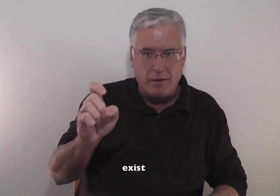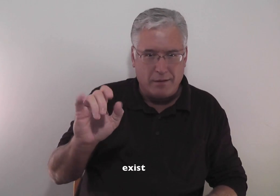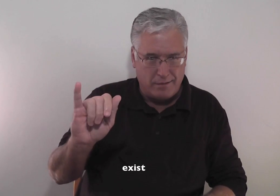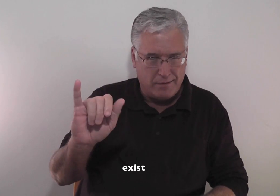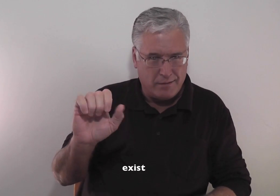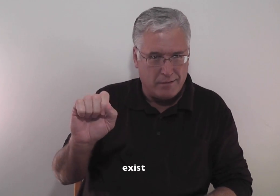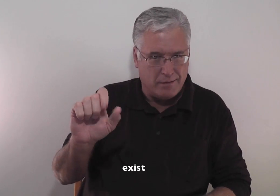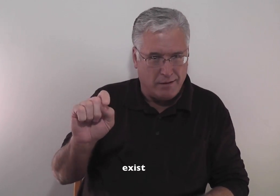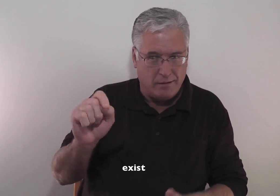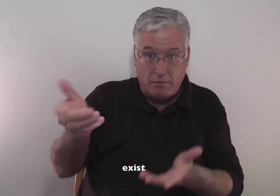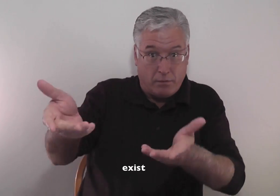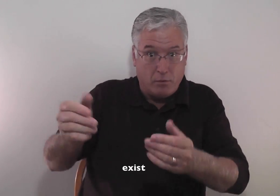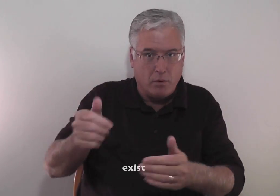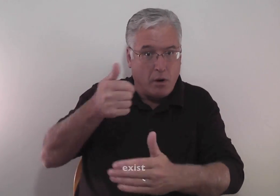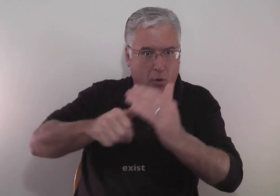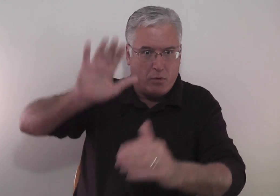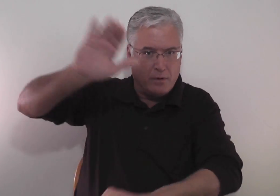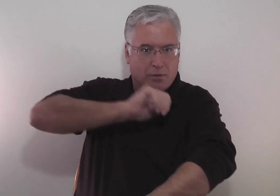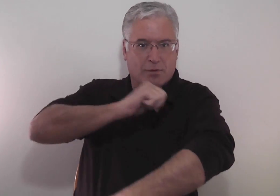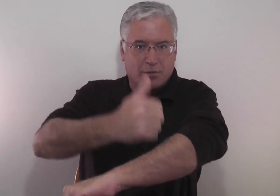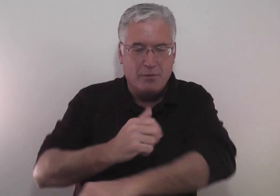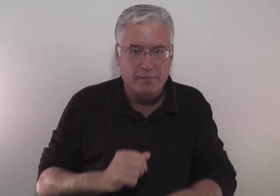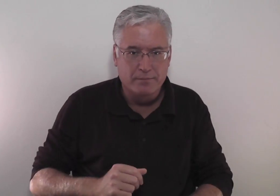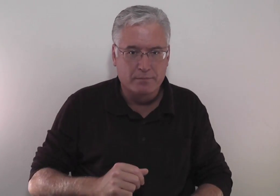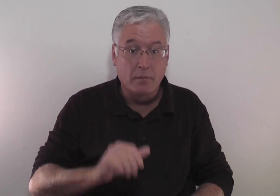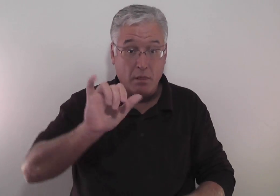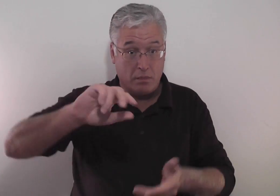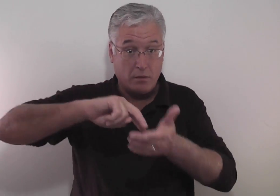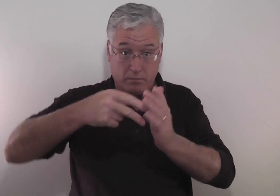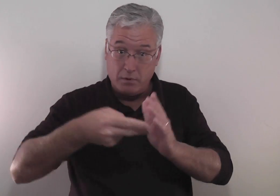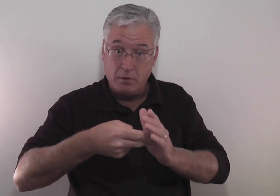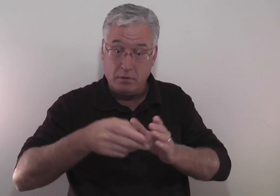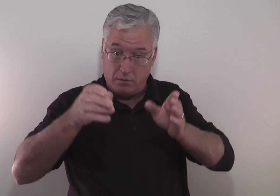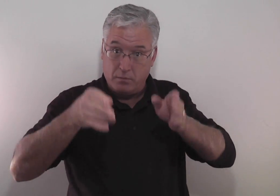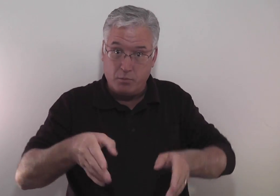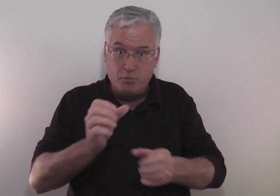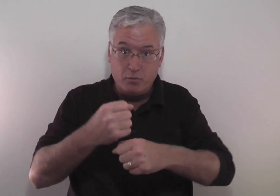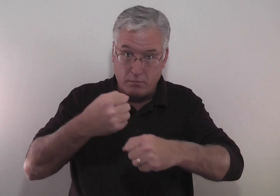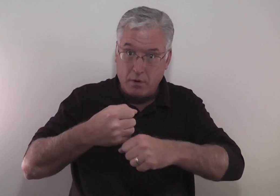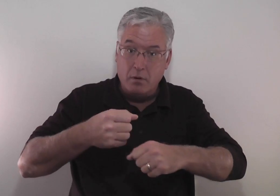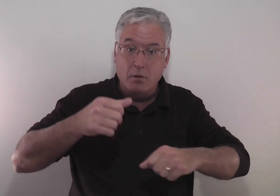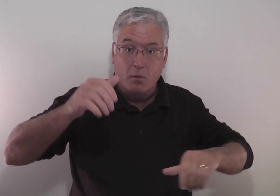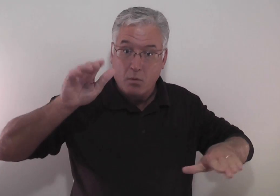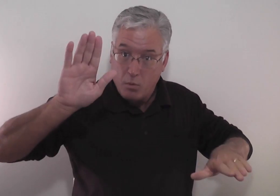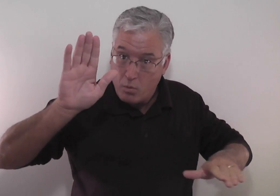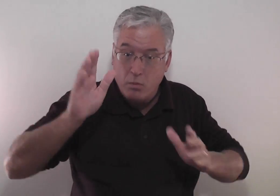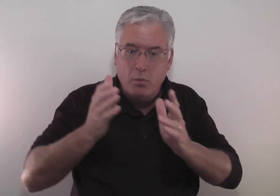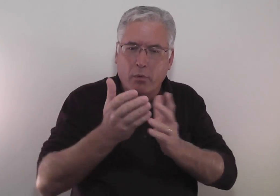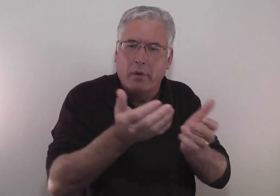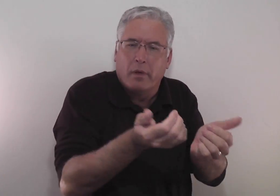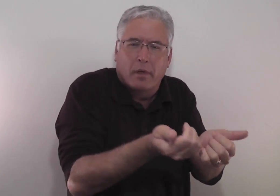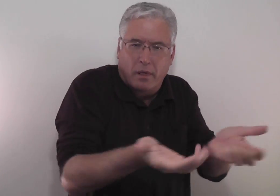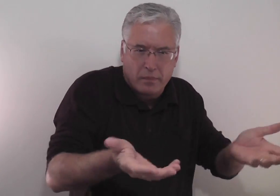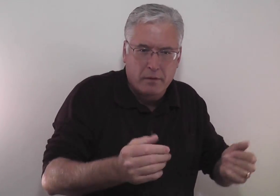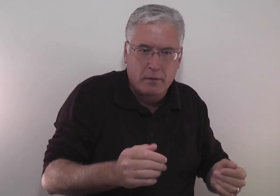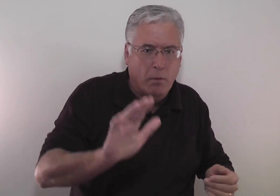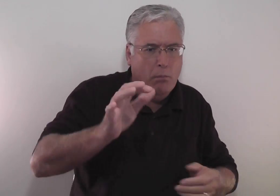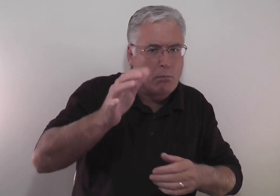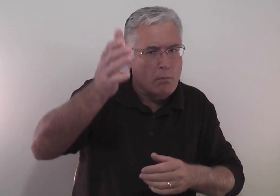all things. He exists in all things. All things are under his authority. That means if a person is making a vow in the